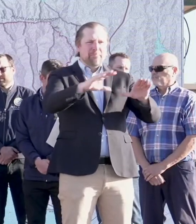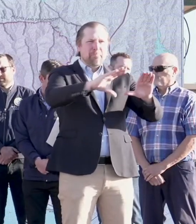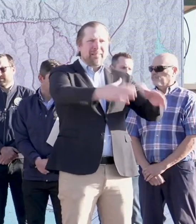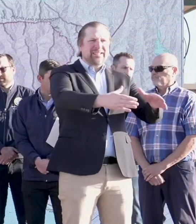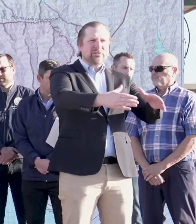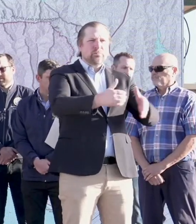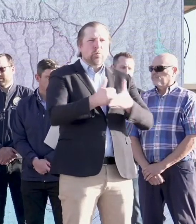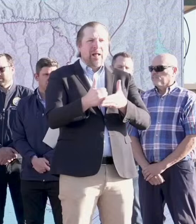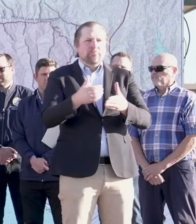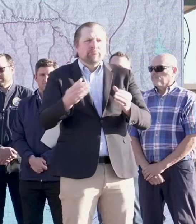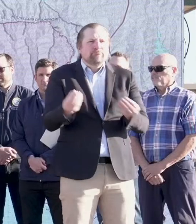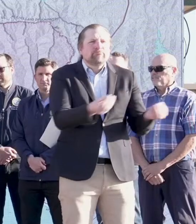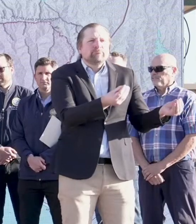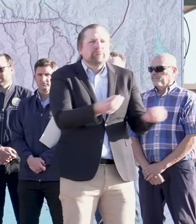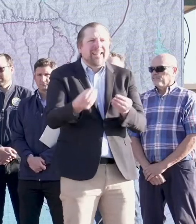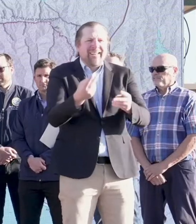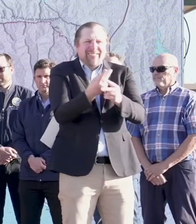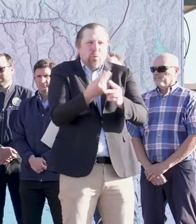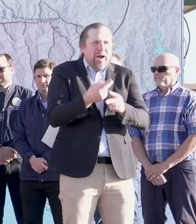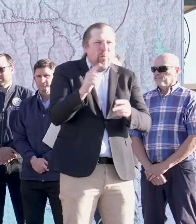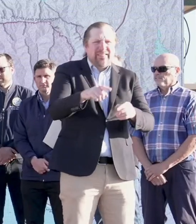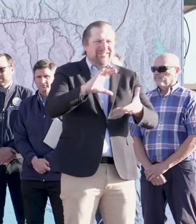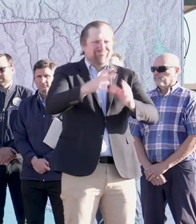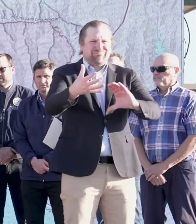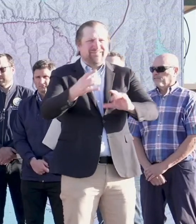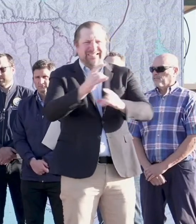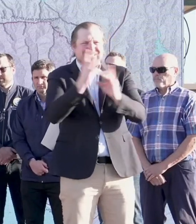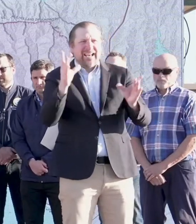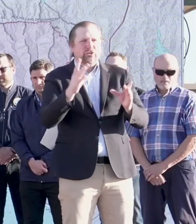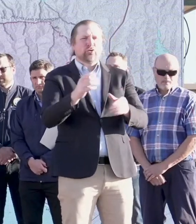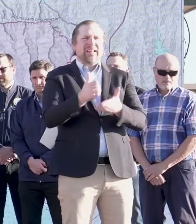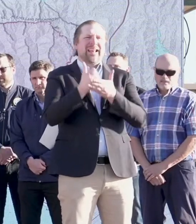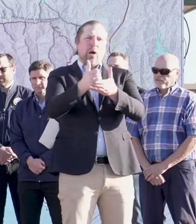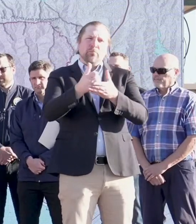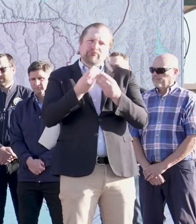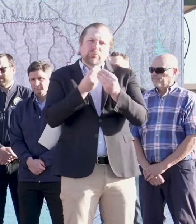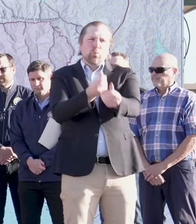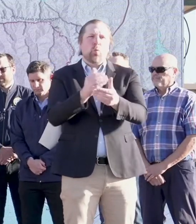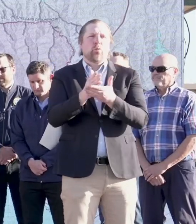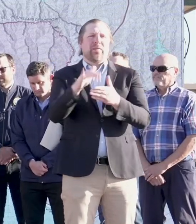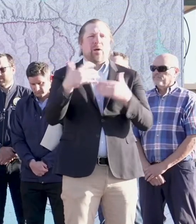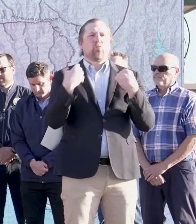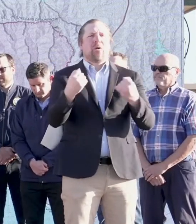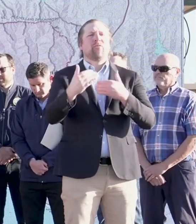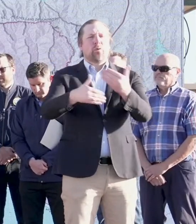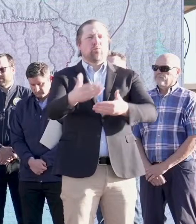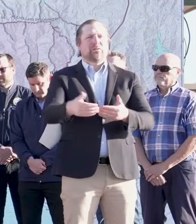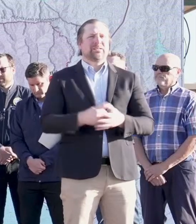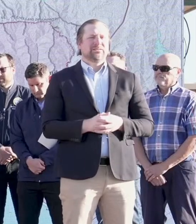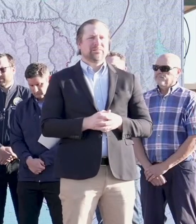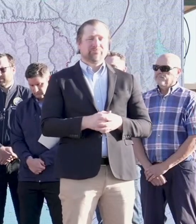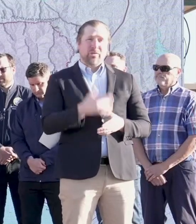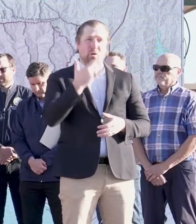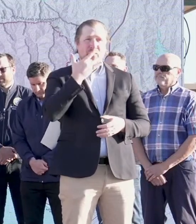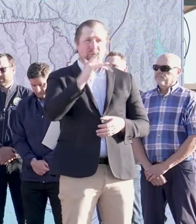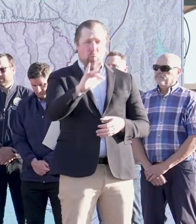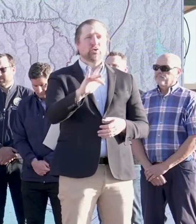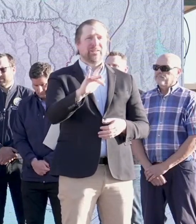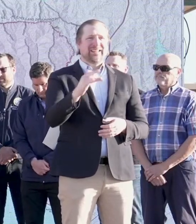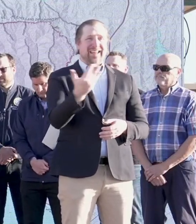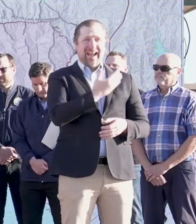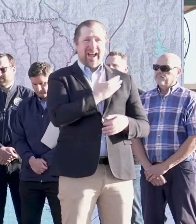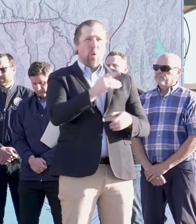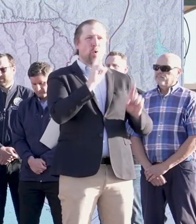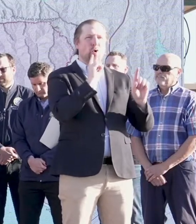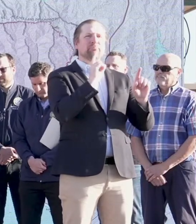facilitate everyone's goal of mitigating this disaster and getting through the recovery process together. Fortunately, as you've heard from our incident